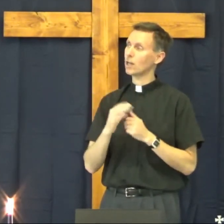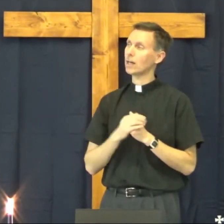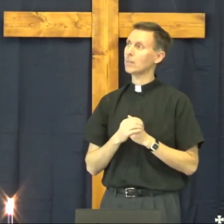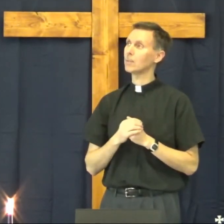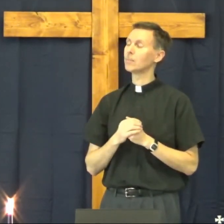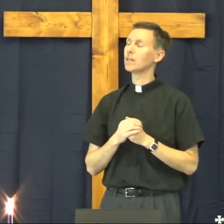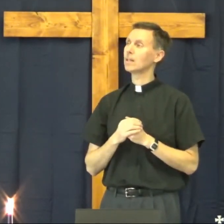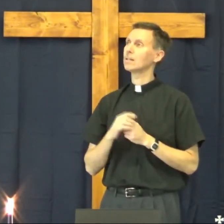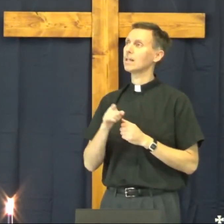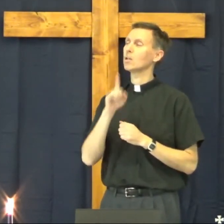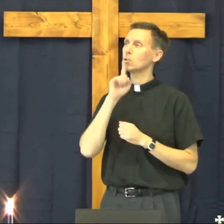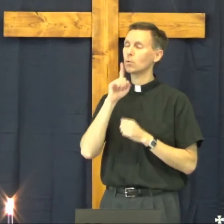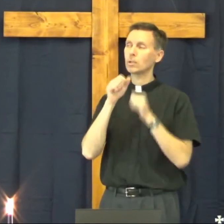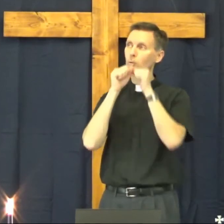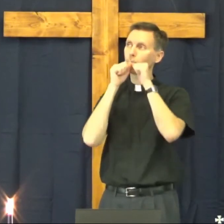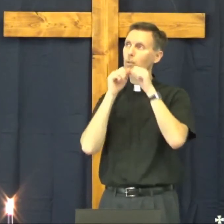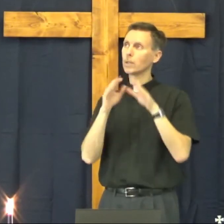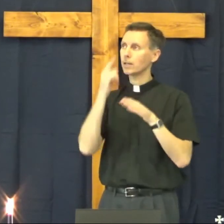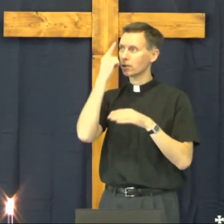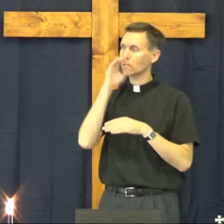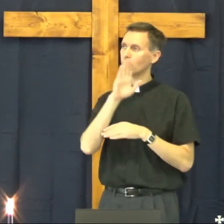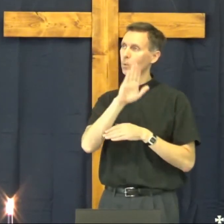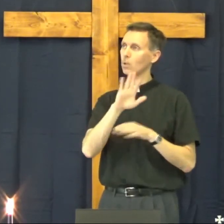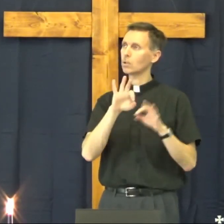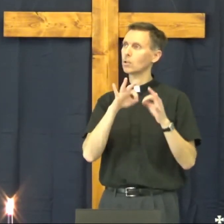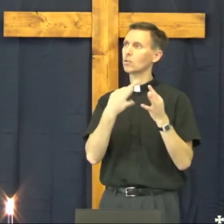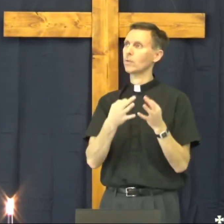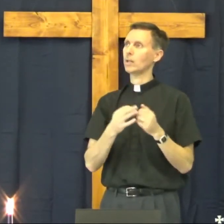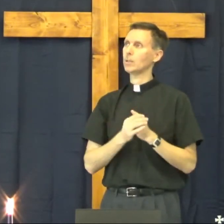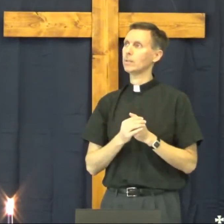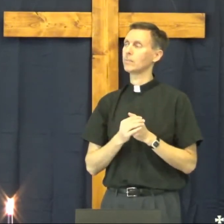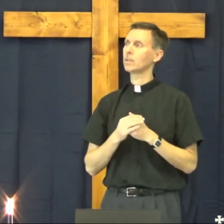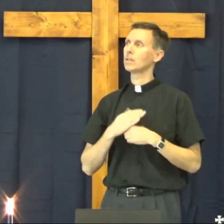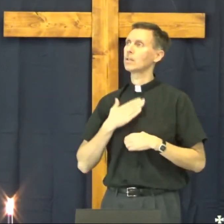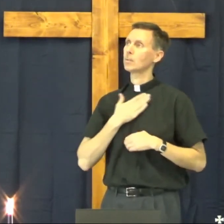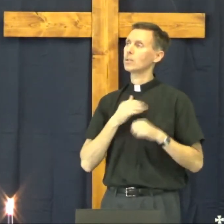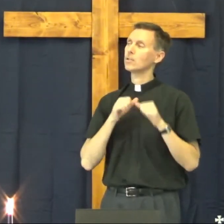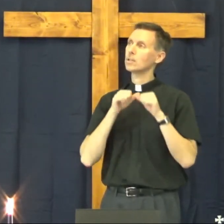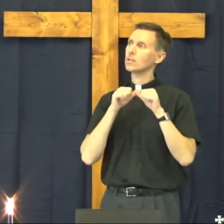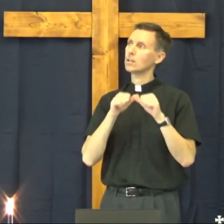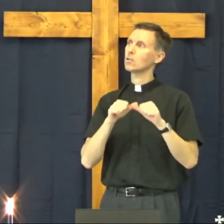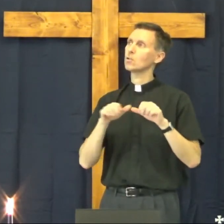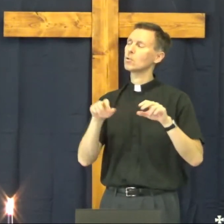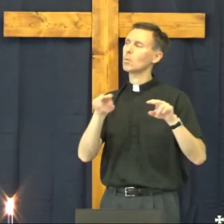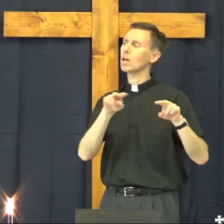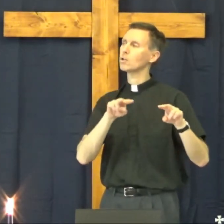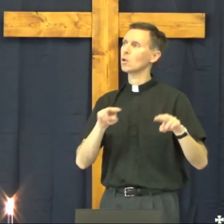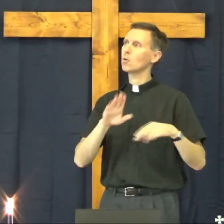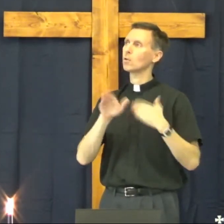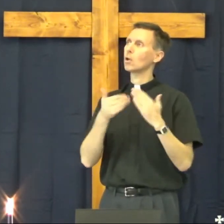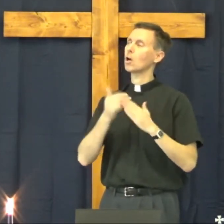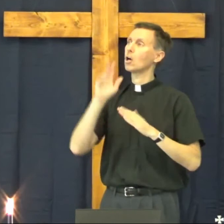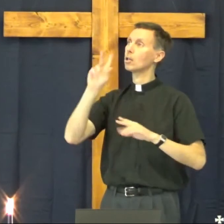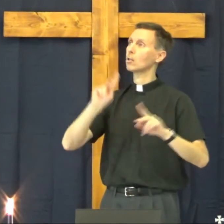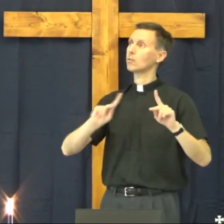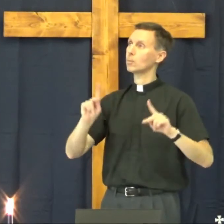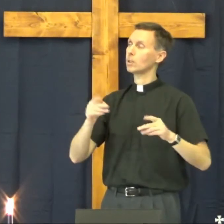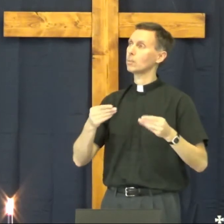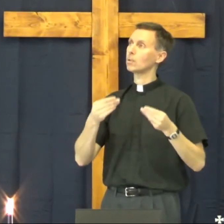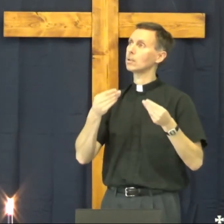job that truly will be a blessing for her family. Please continue to watch over all of your people